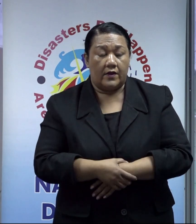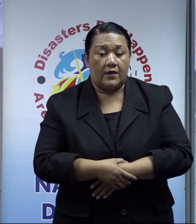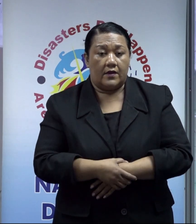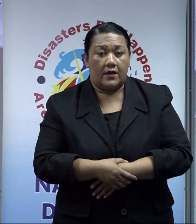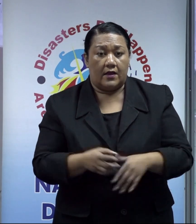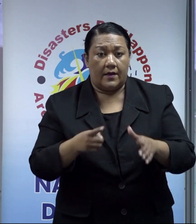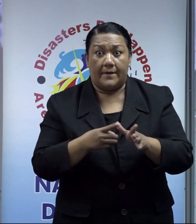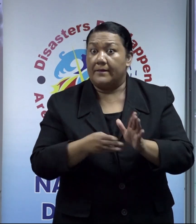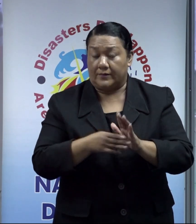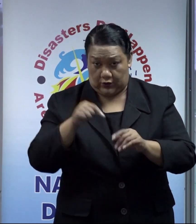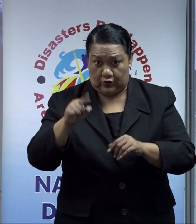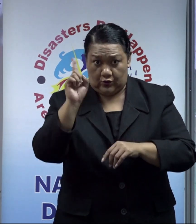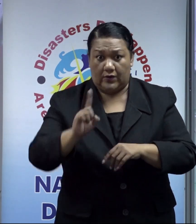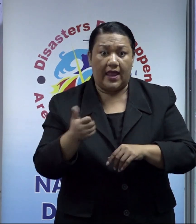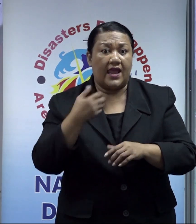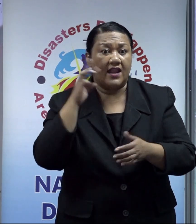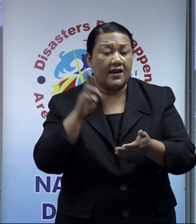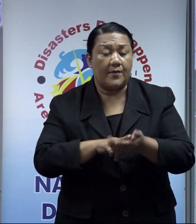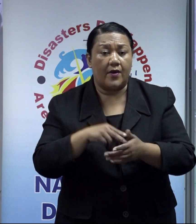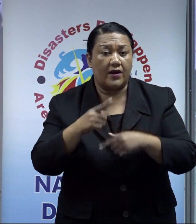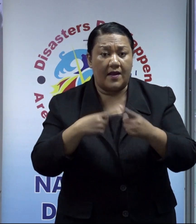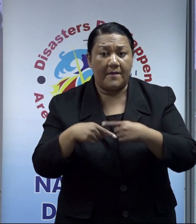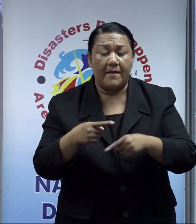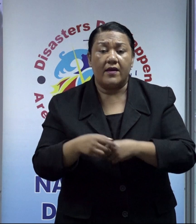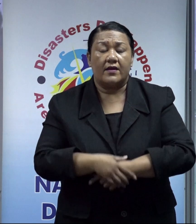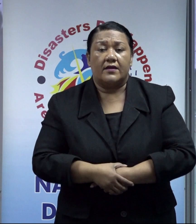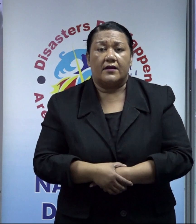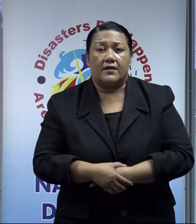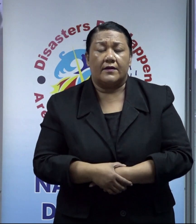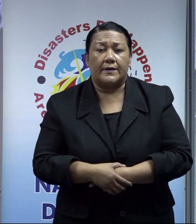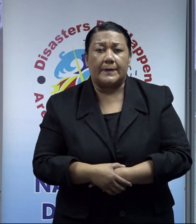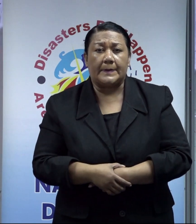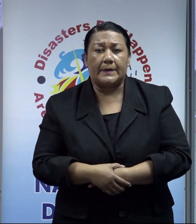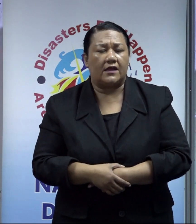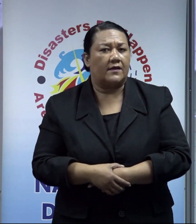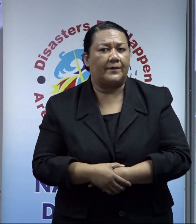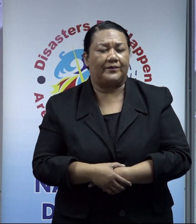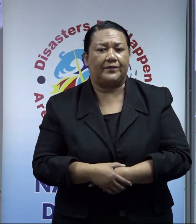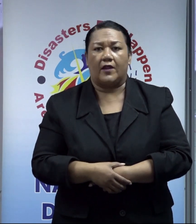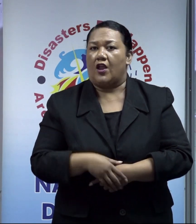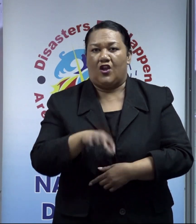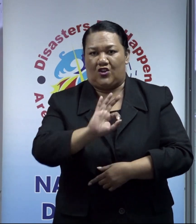have any reported cases of injuries been reported? Not that I have received